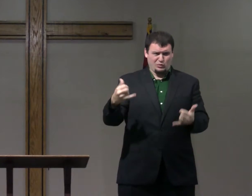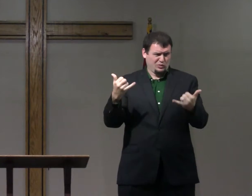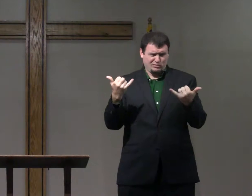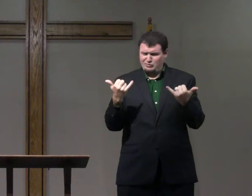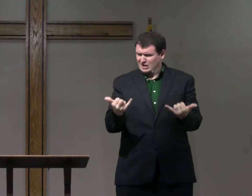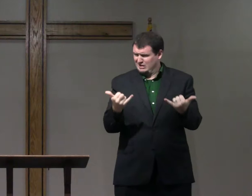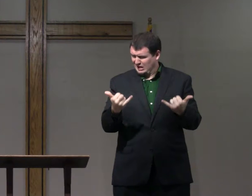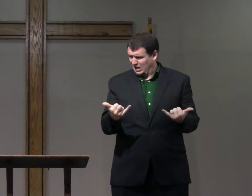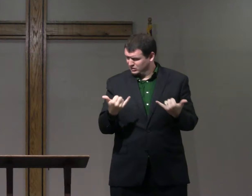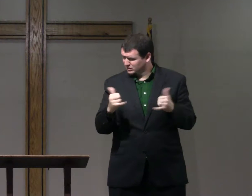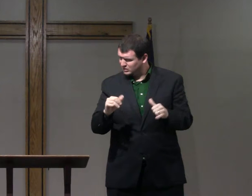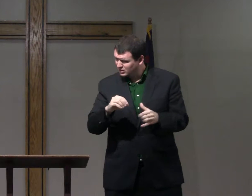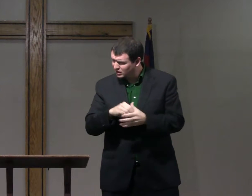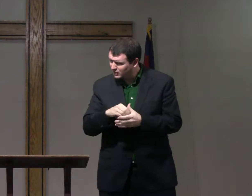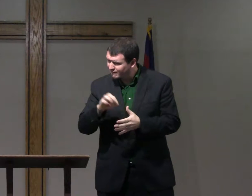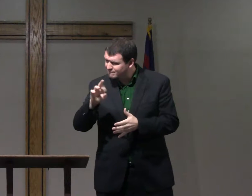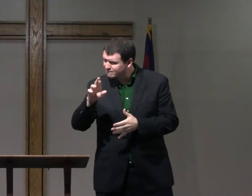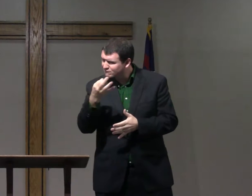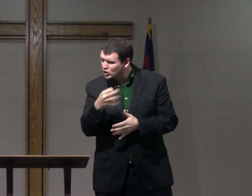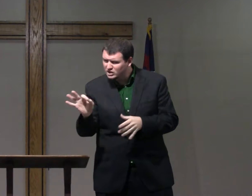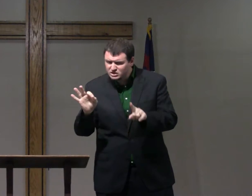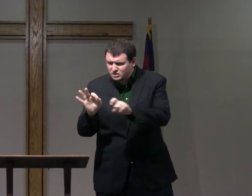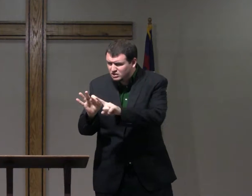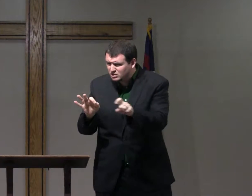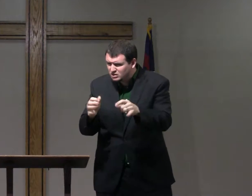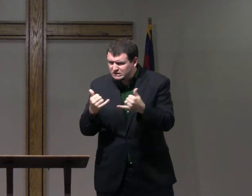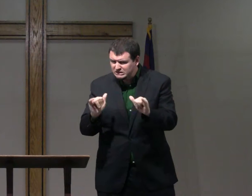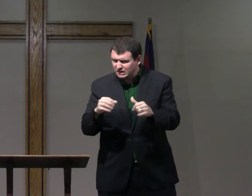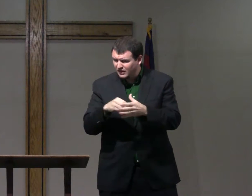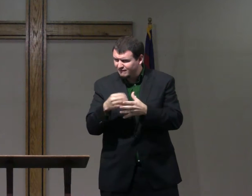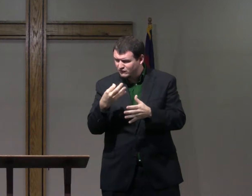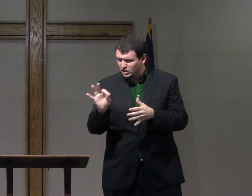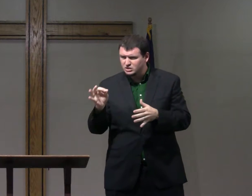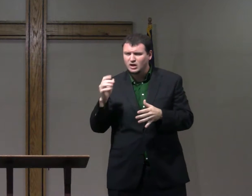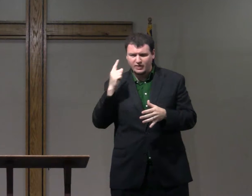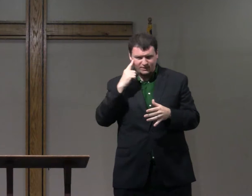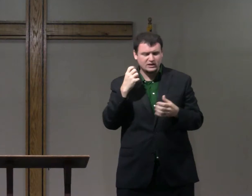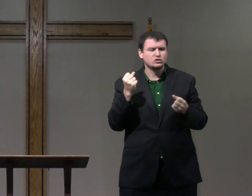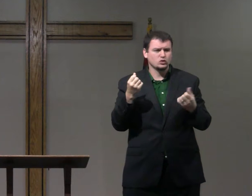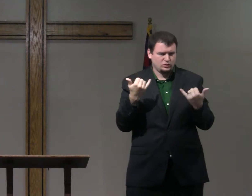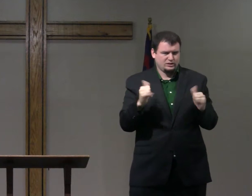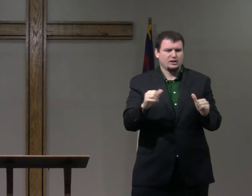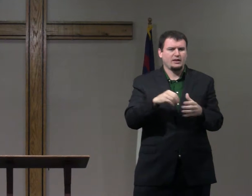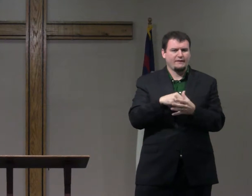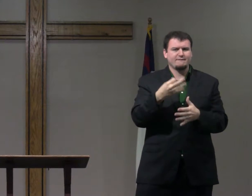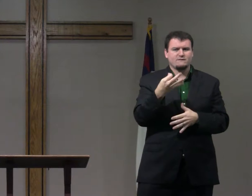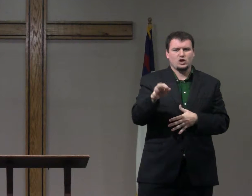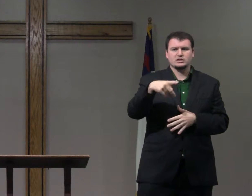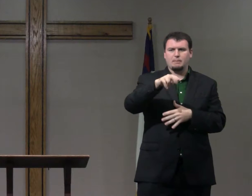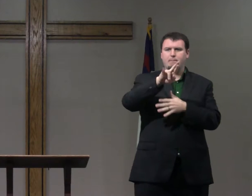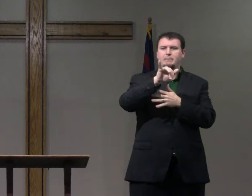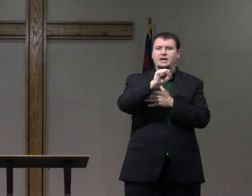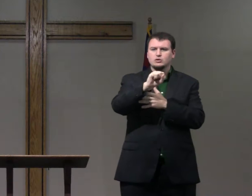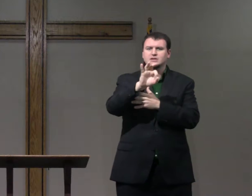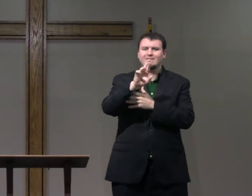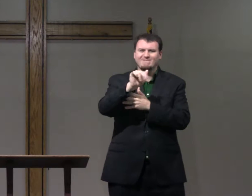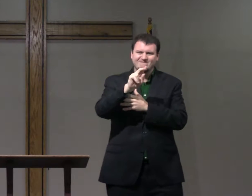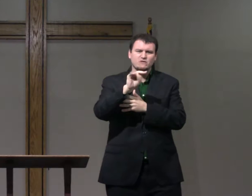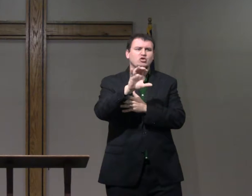over. But right now, I think he is still in France, right? Okay, he is in France right